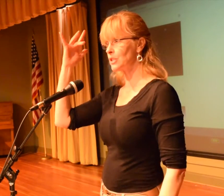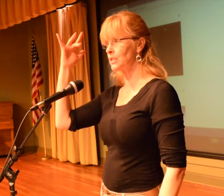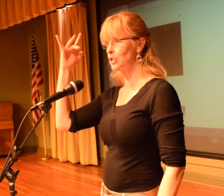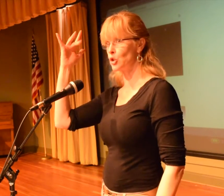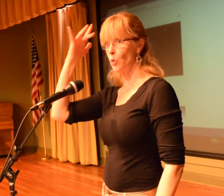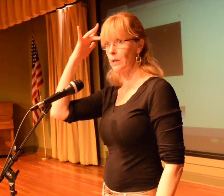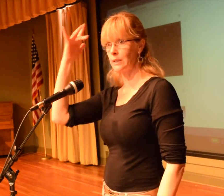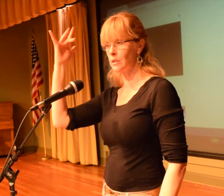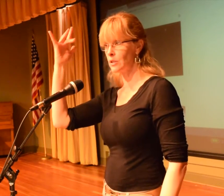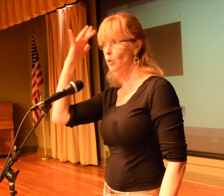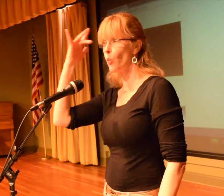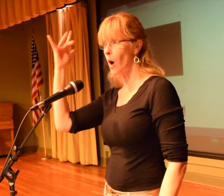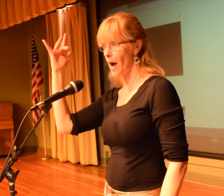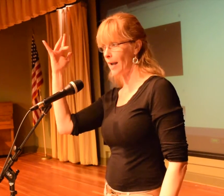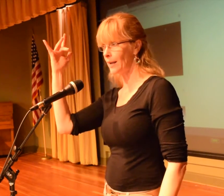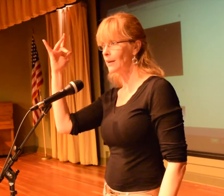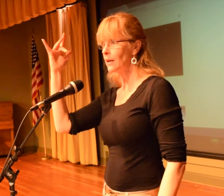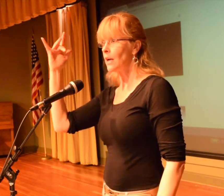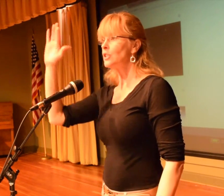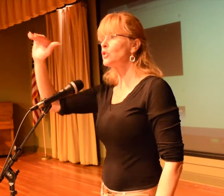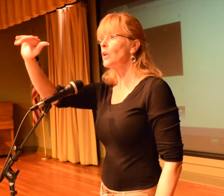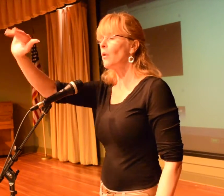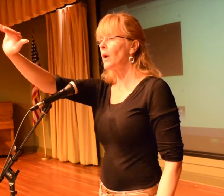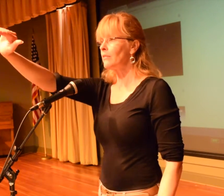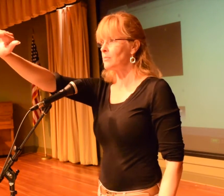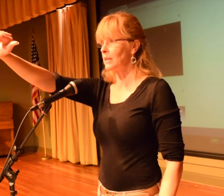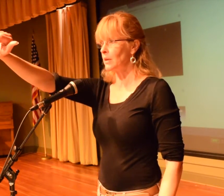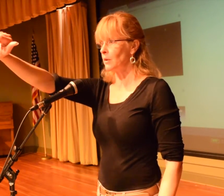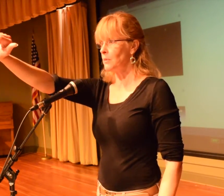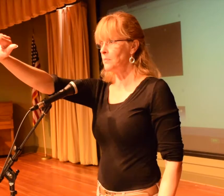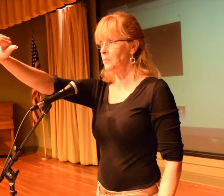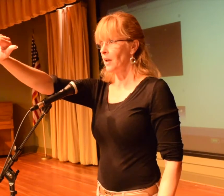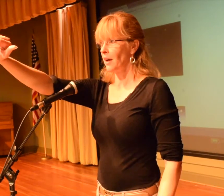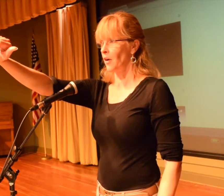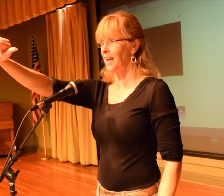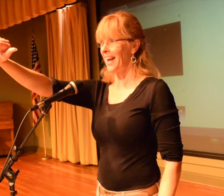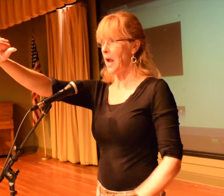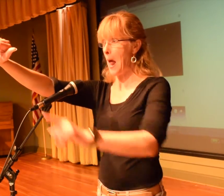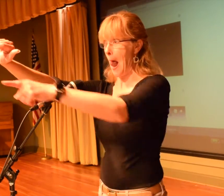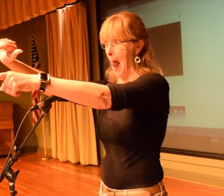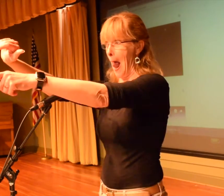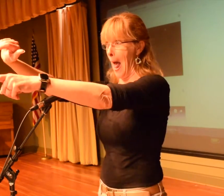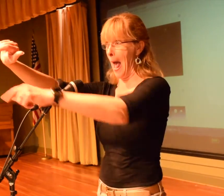just shortened to Y. Do not wave at me though. Okay?